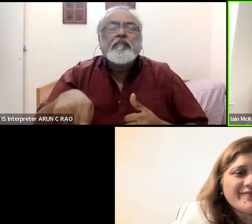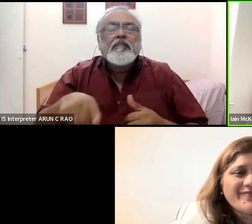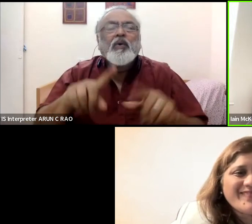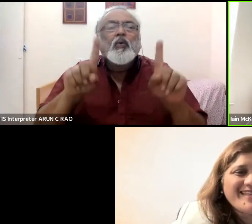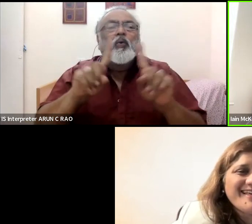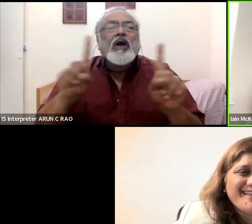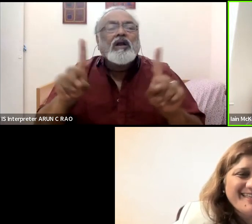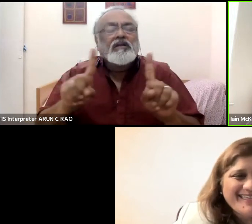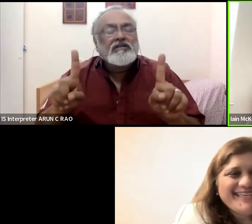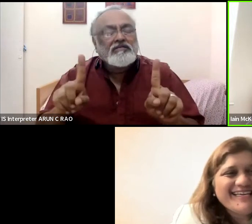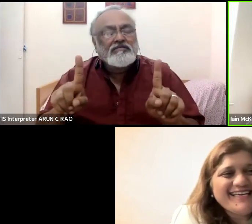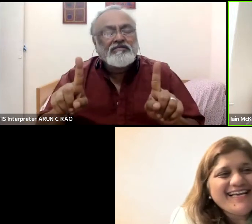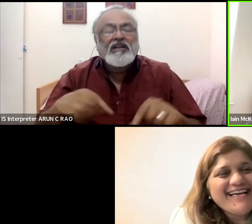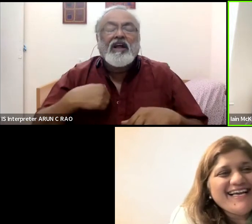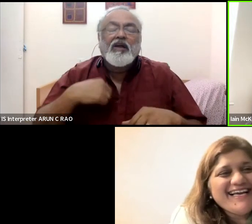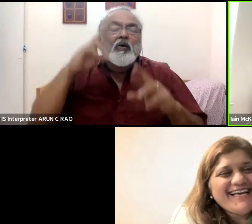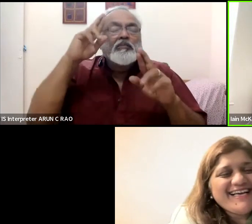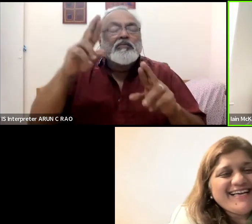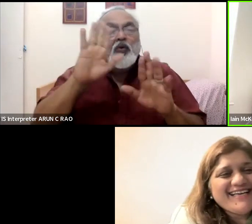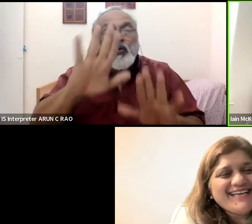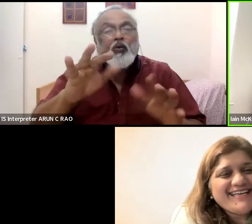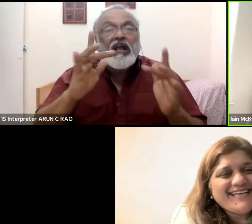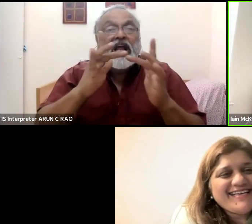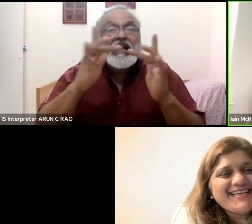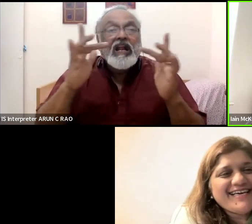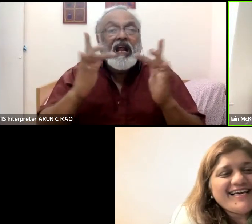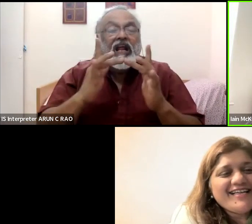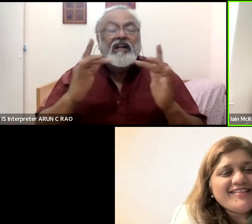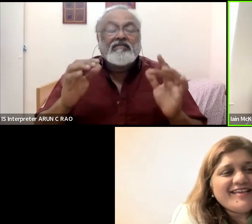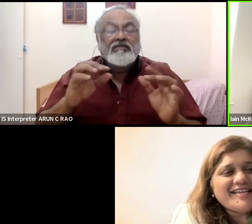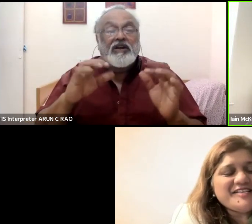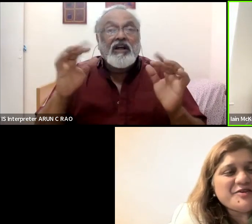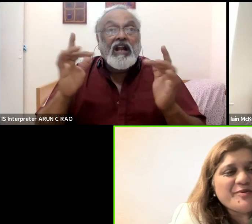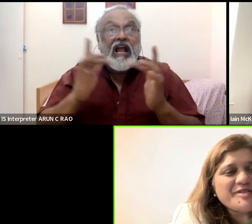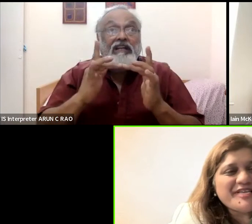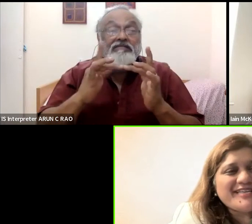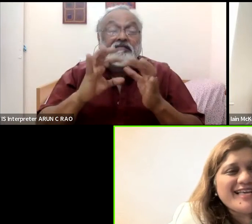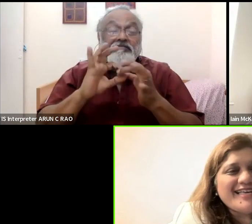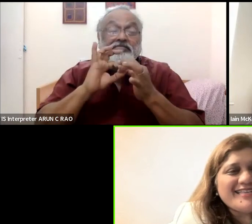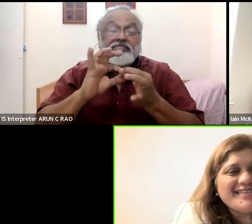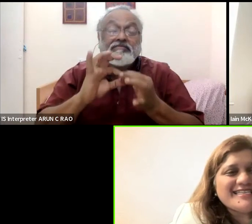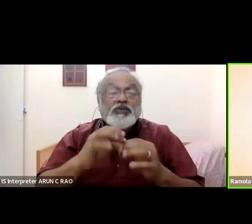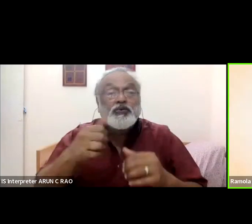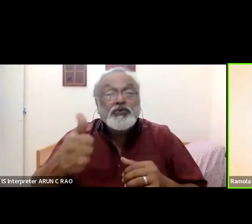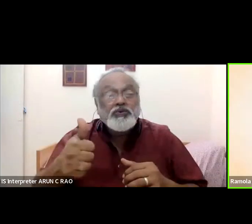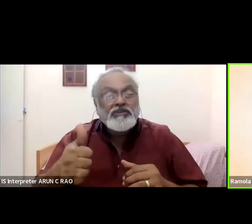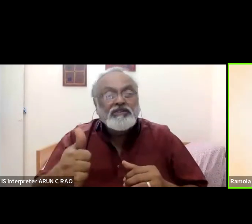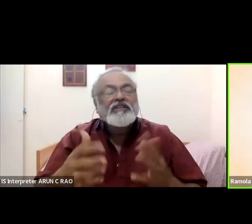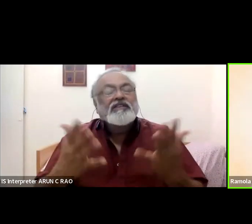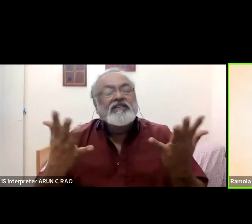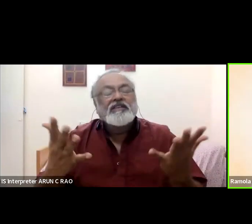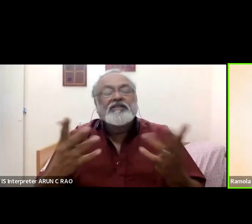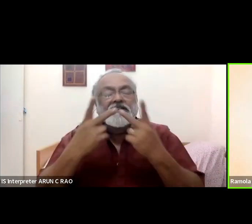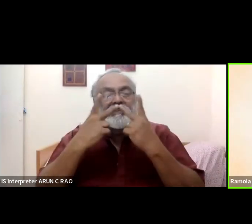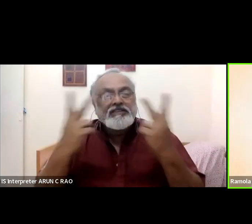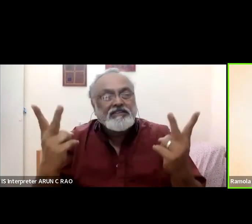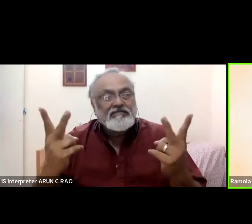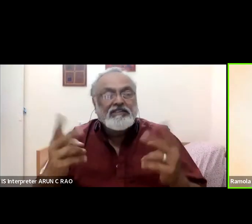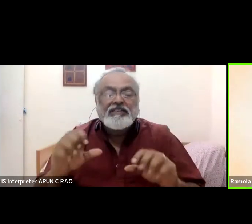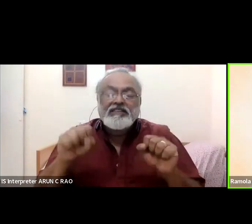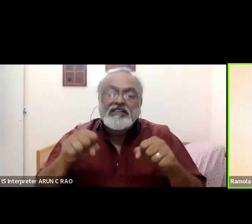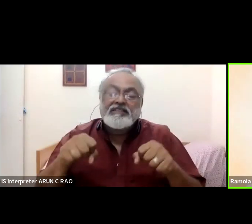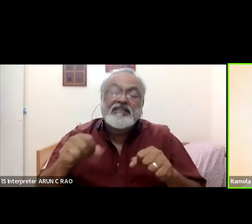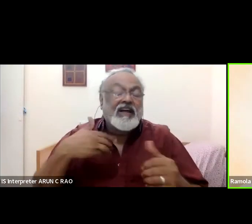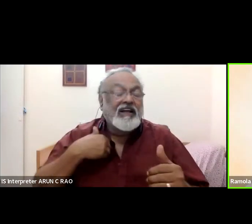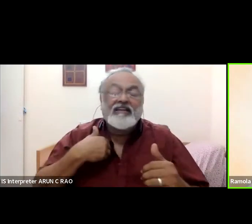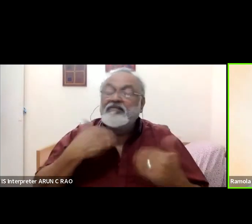you are is good, and I'll hand over to you. Thank you so much, Ian. And yes, I am in Tbilisi. Unfortunately,